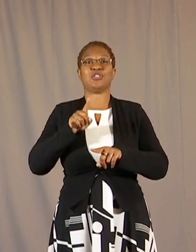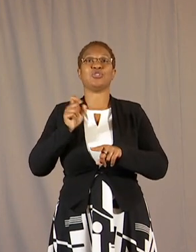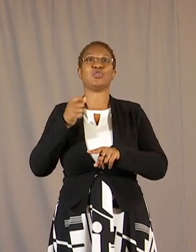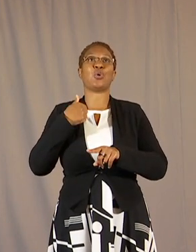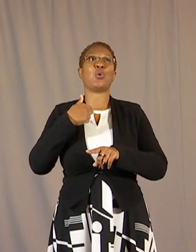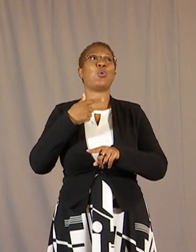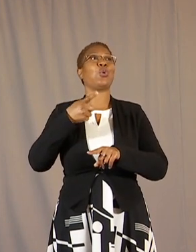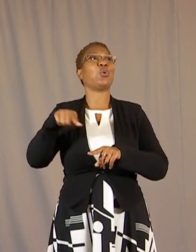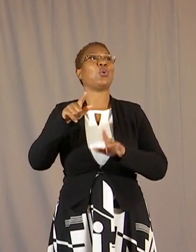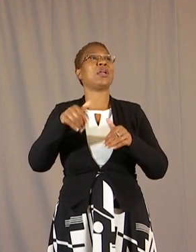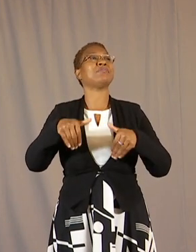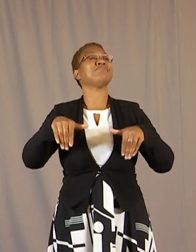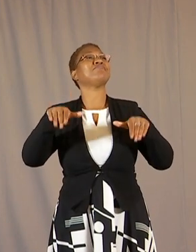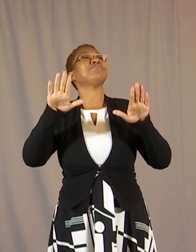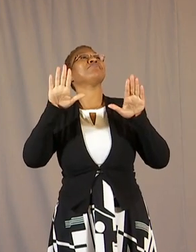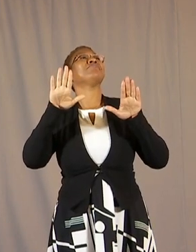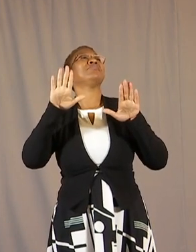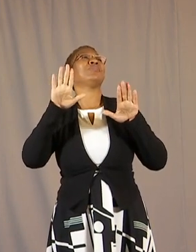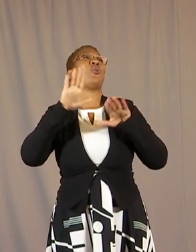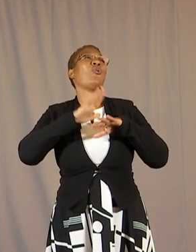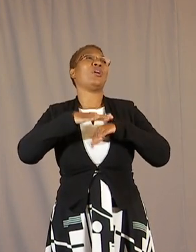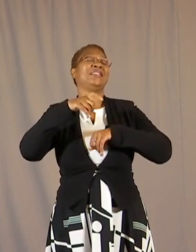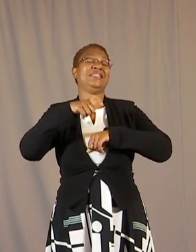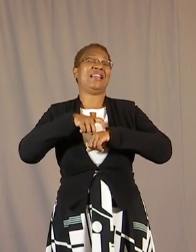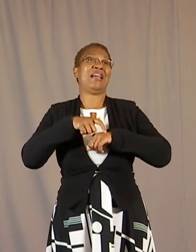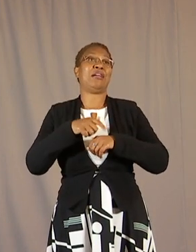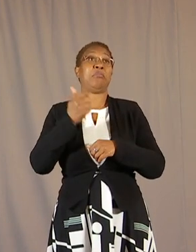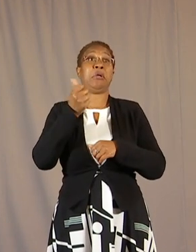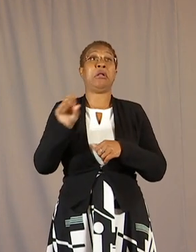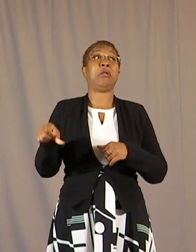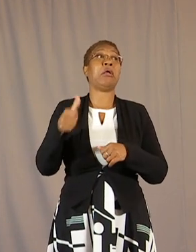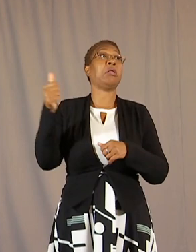you out of here on time. Anyone else?